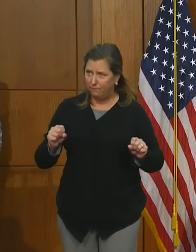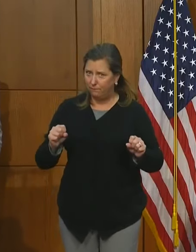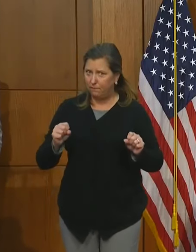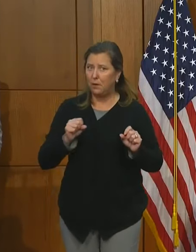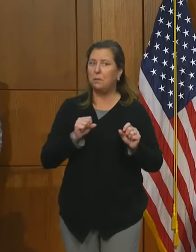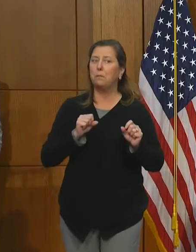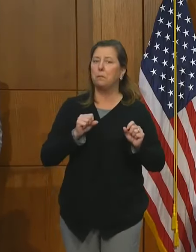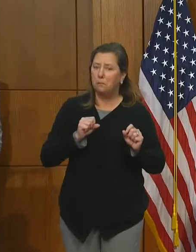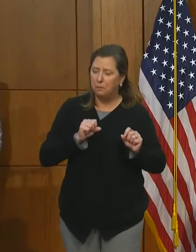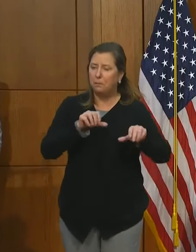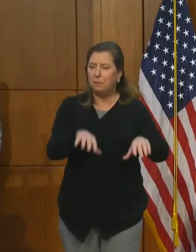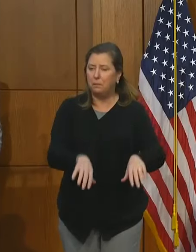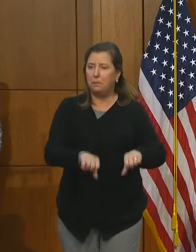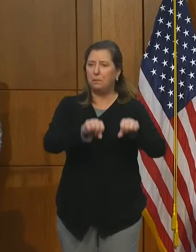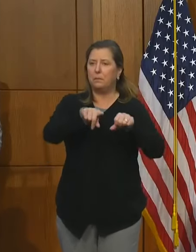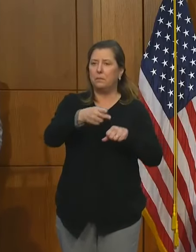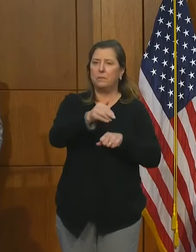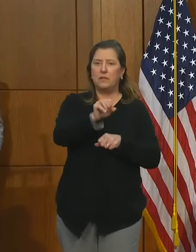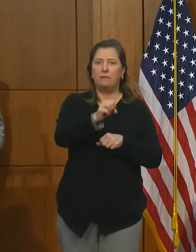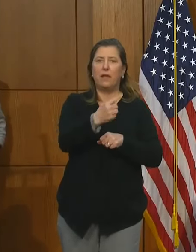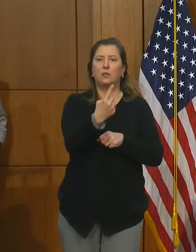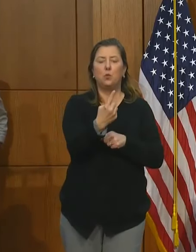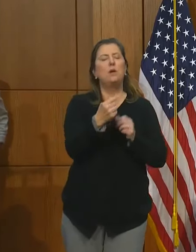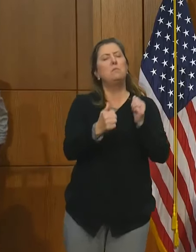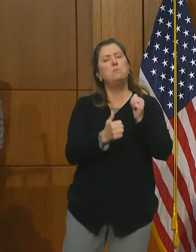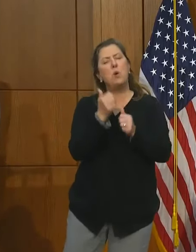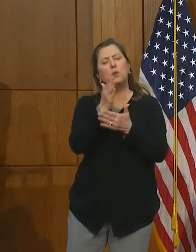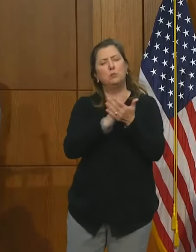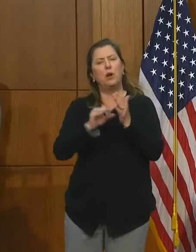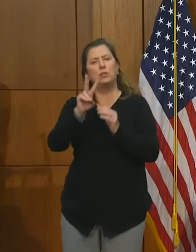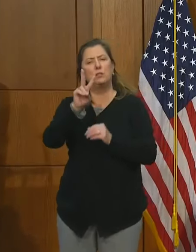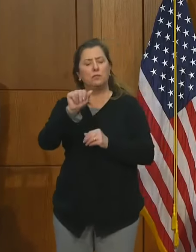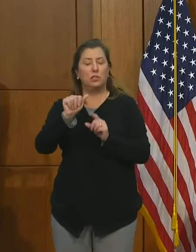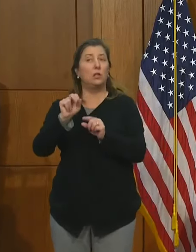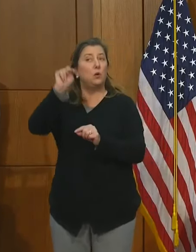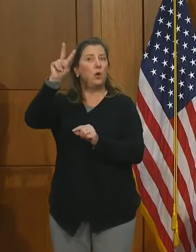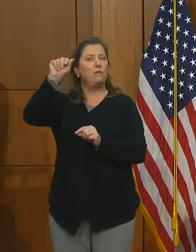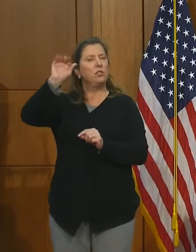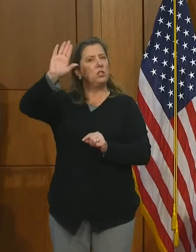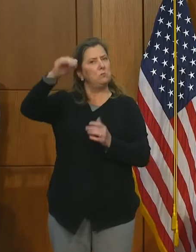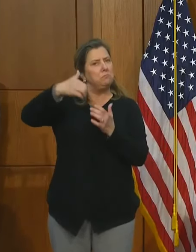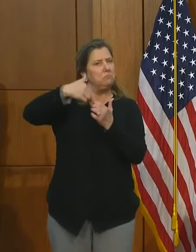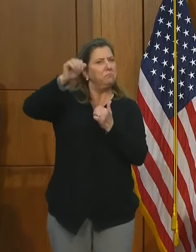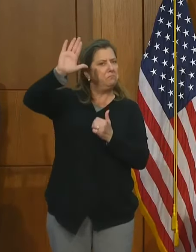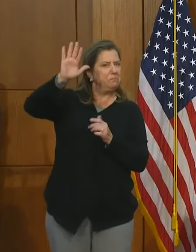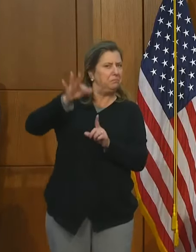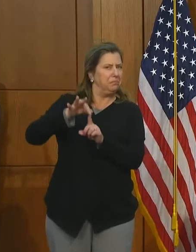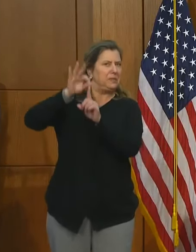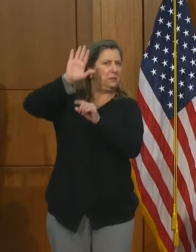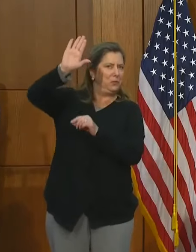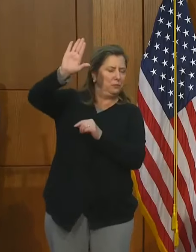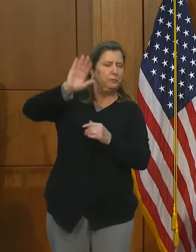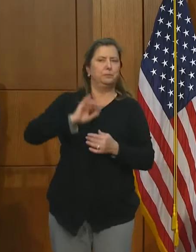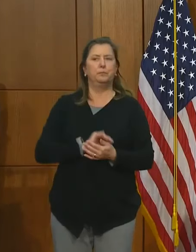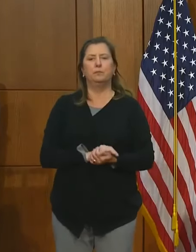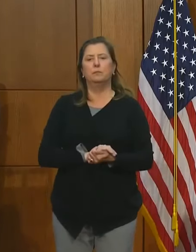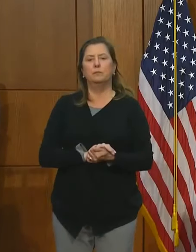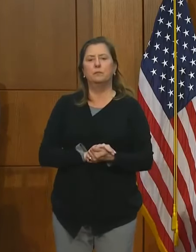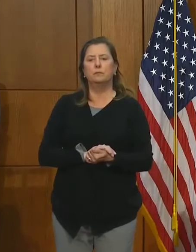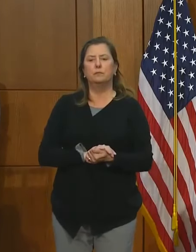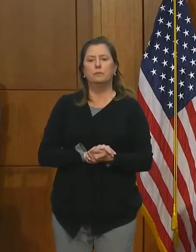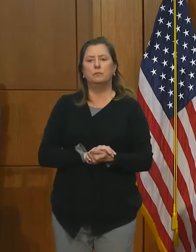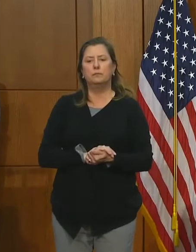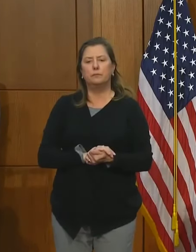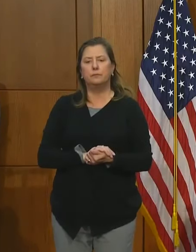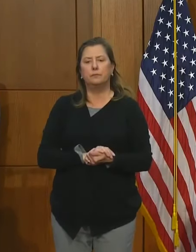into phase one in most areas of Virginia. Obviously, Northern Virginia is an exception. But the other